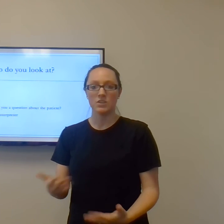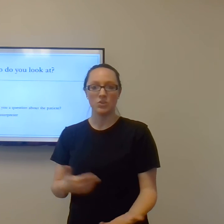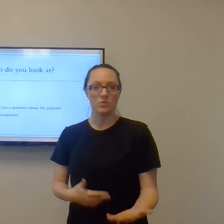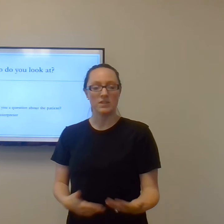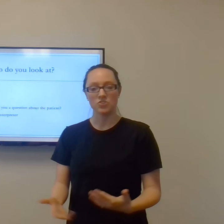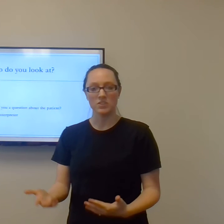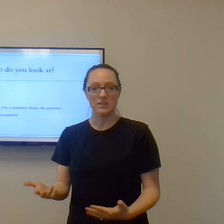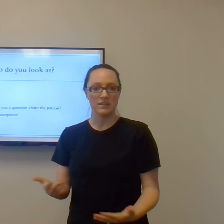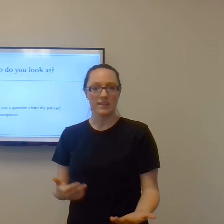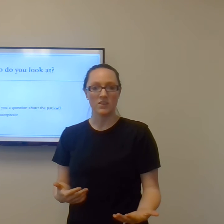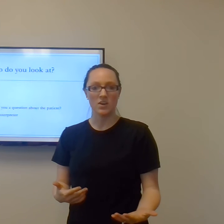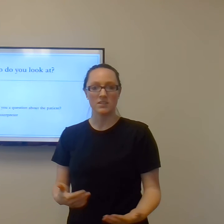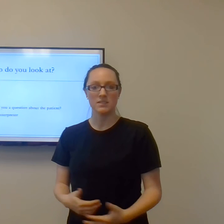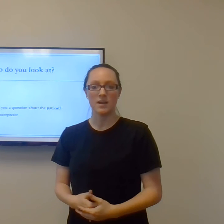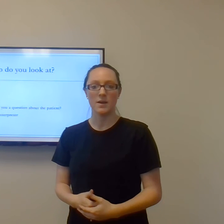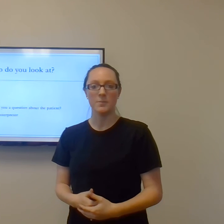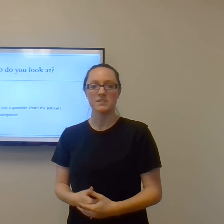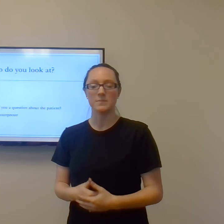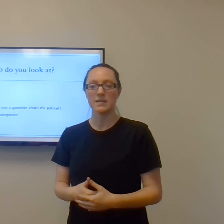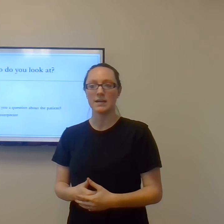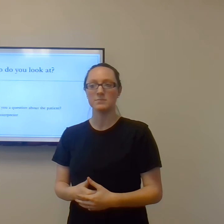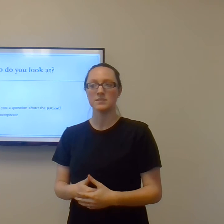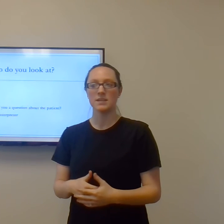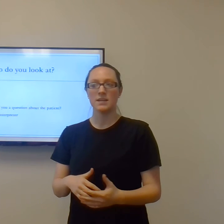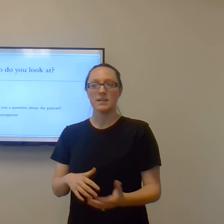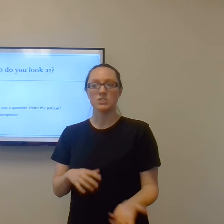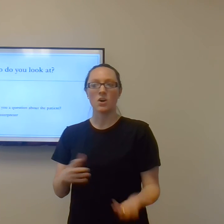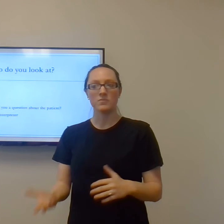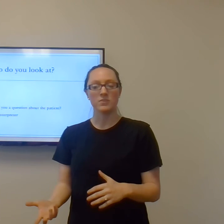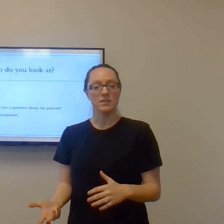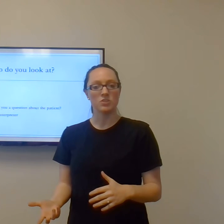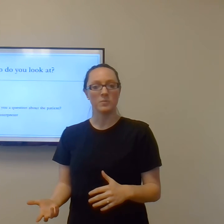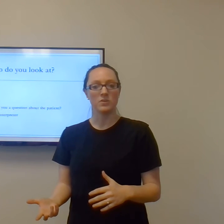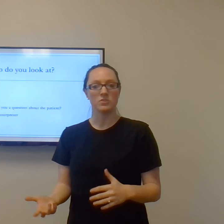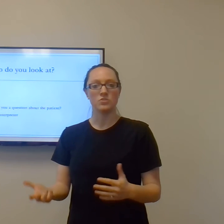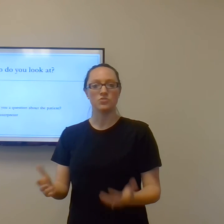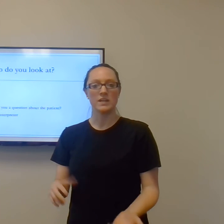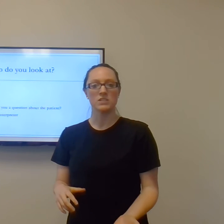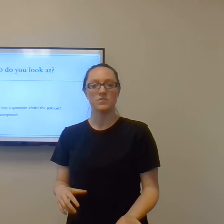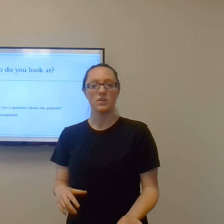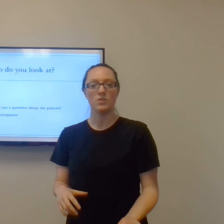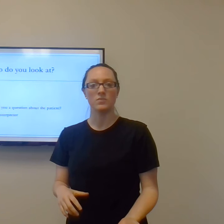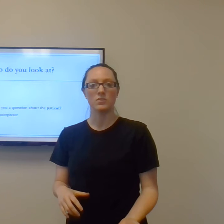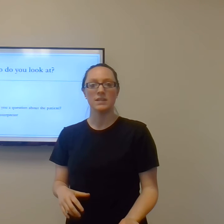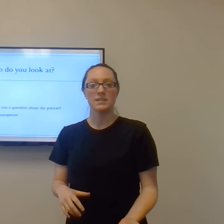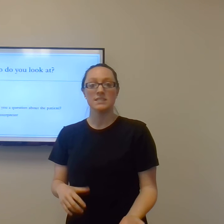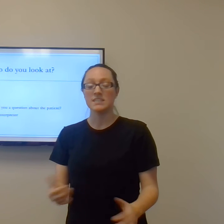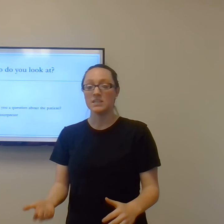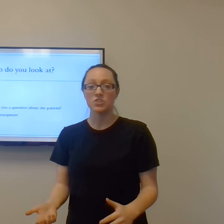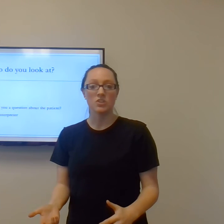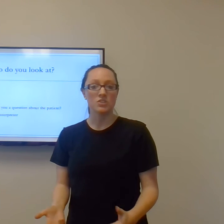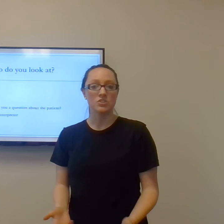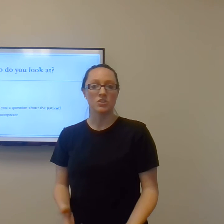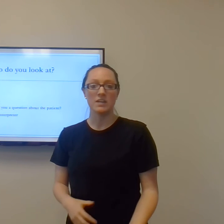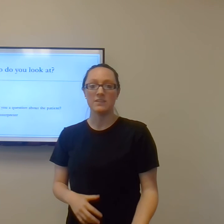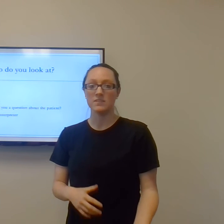you initially had thought. Sometimes it's hard for the interpreter to transfer over sentence structure or even